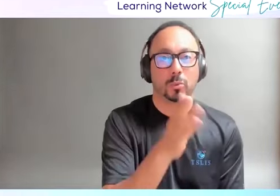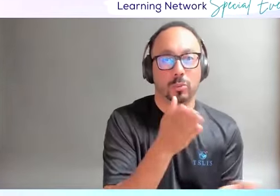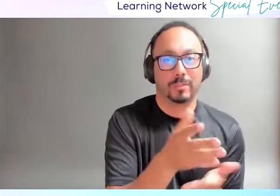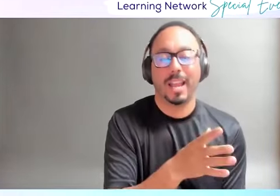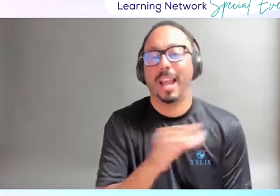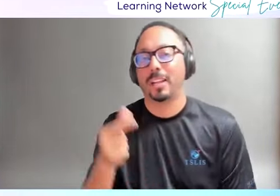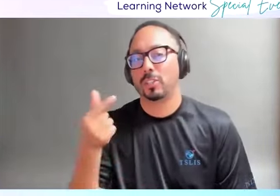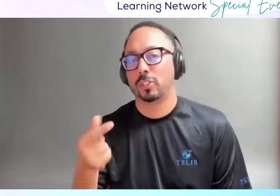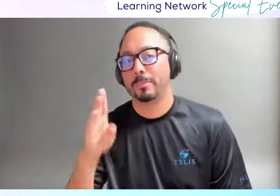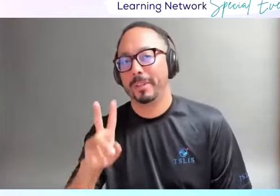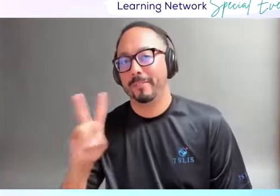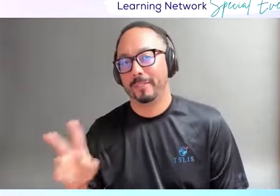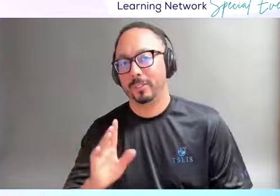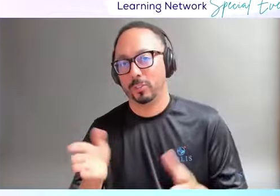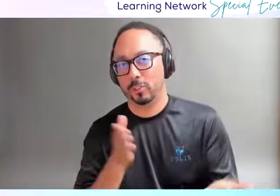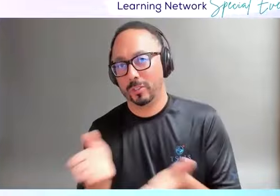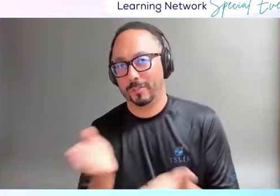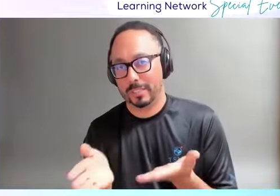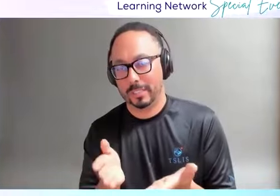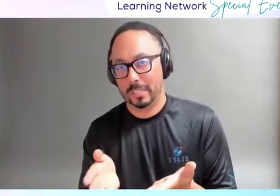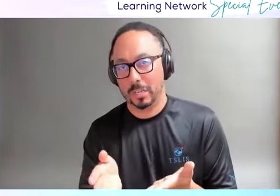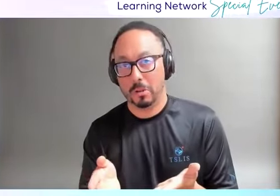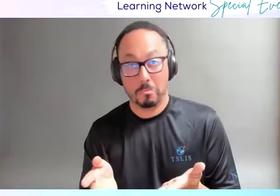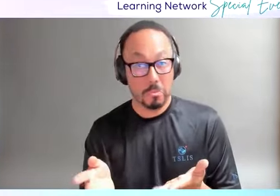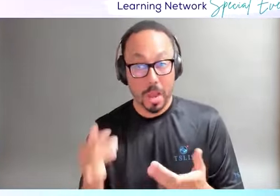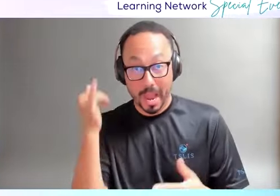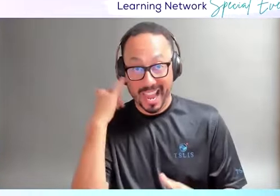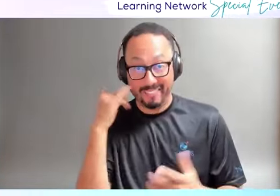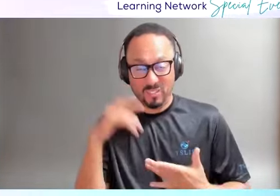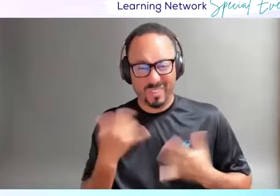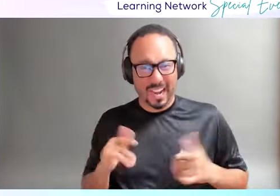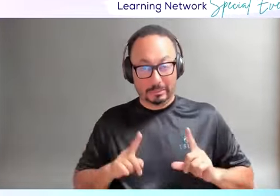violence services to actually launch this as an adjunct to their current programming.